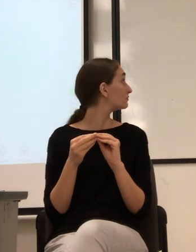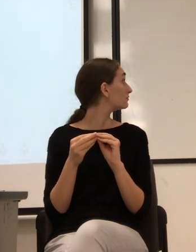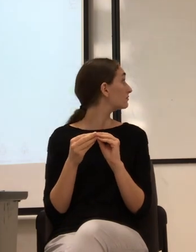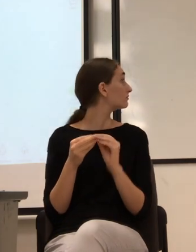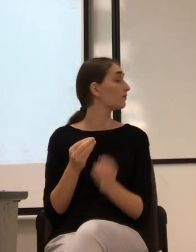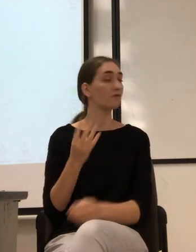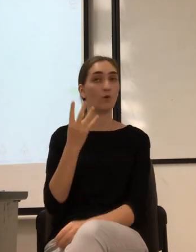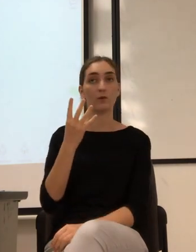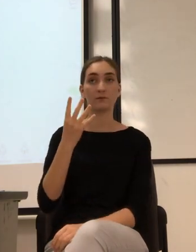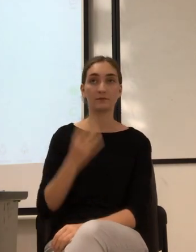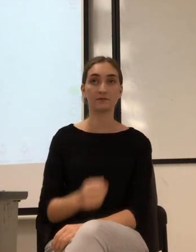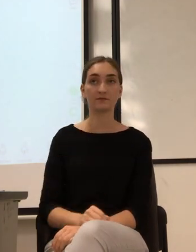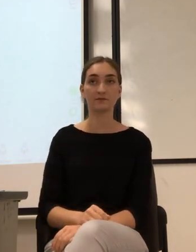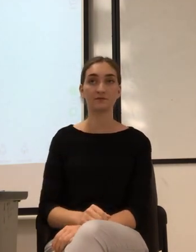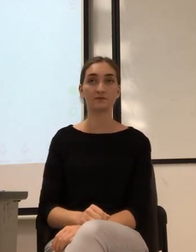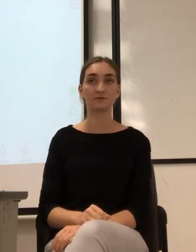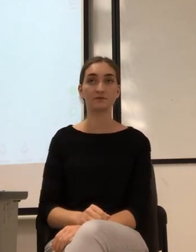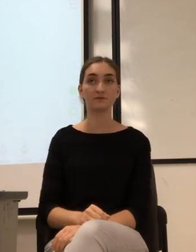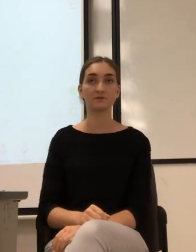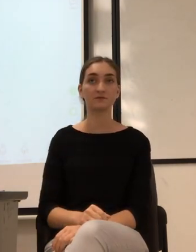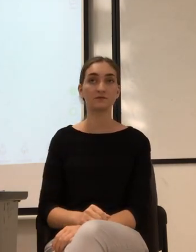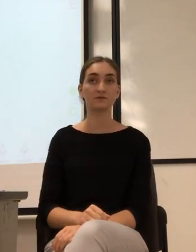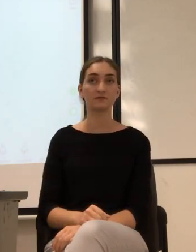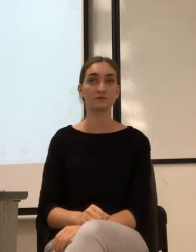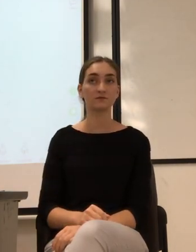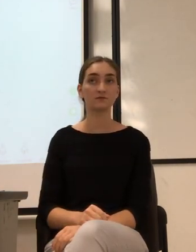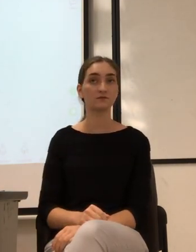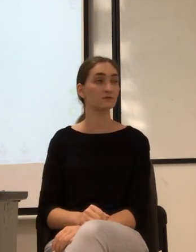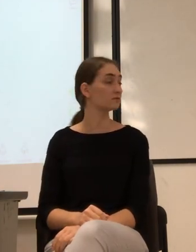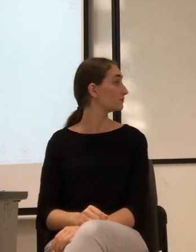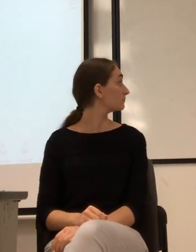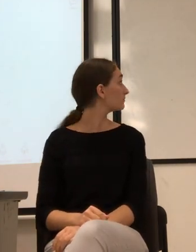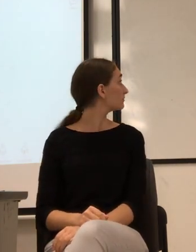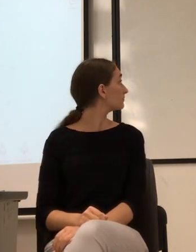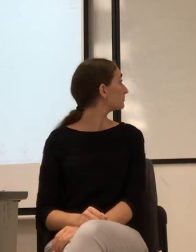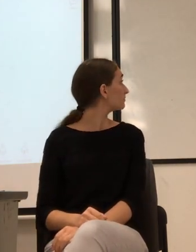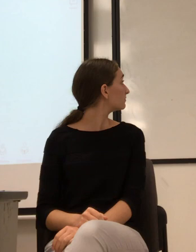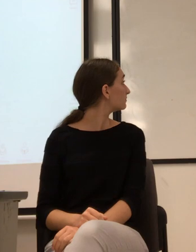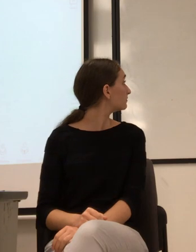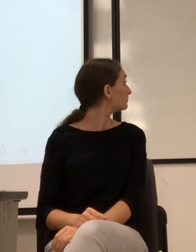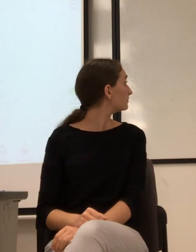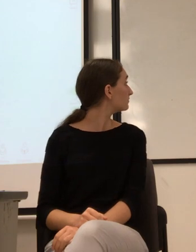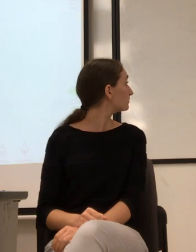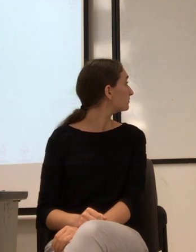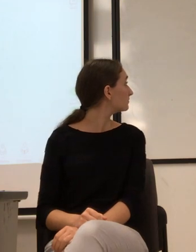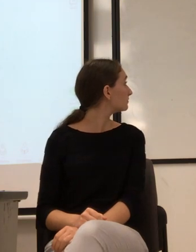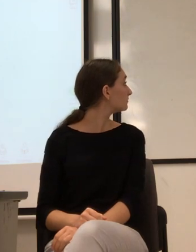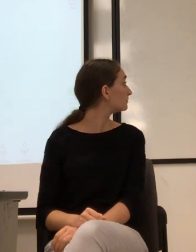4.